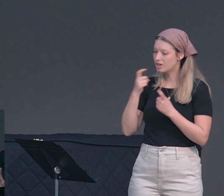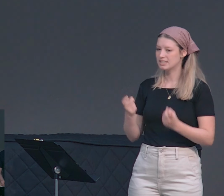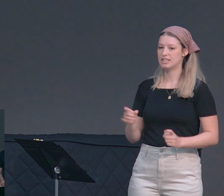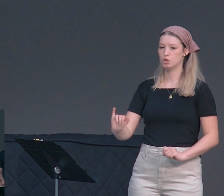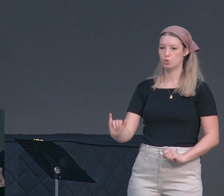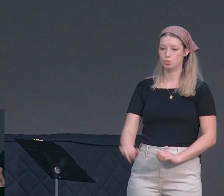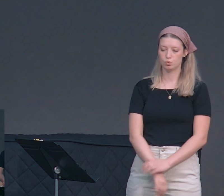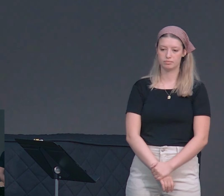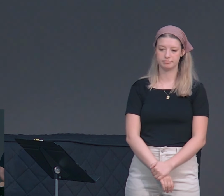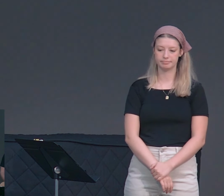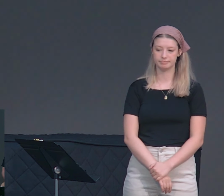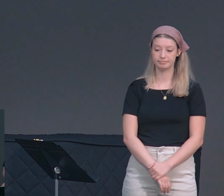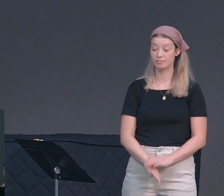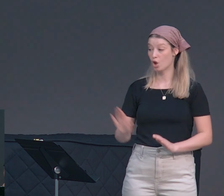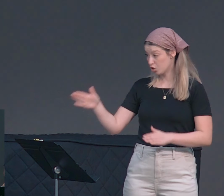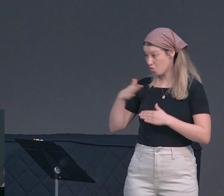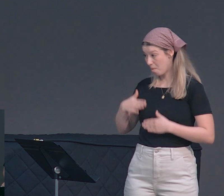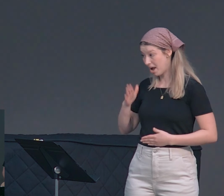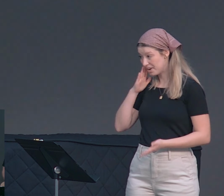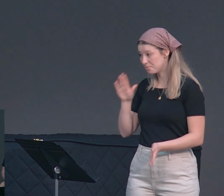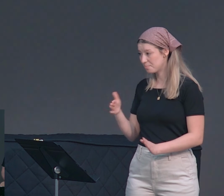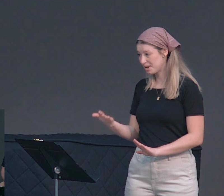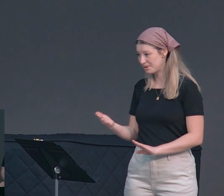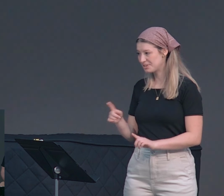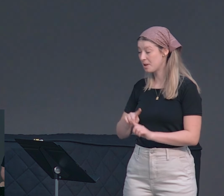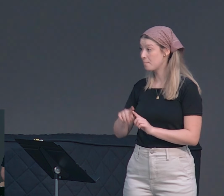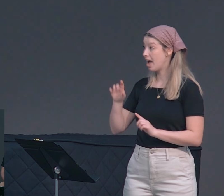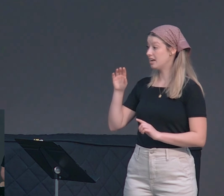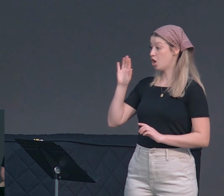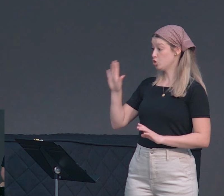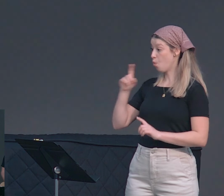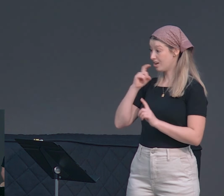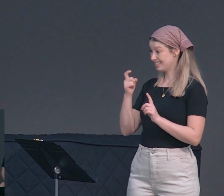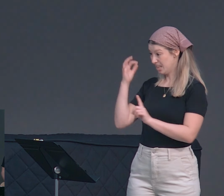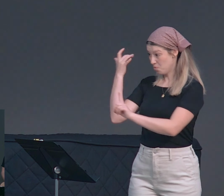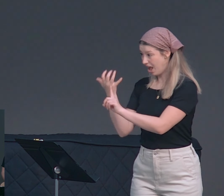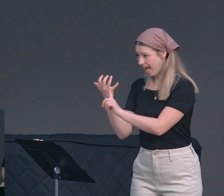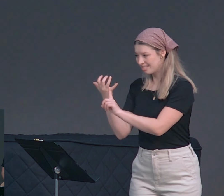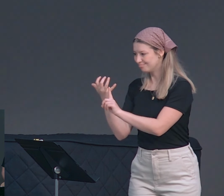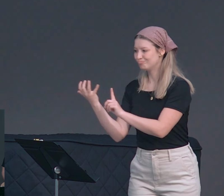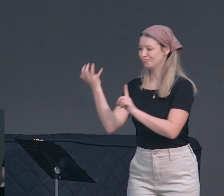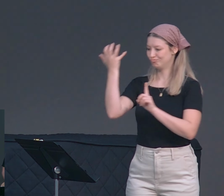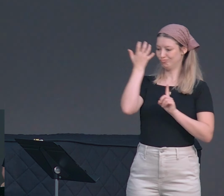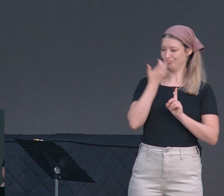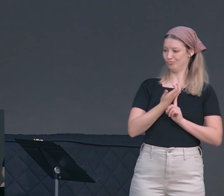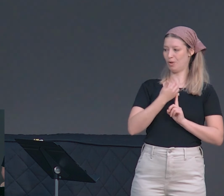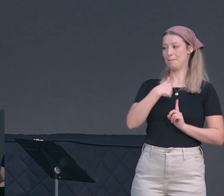body will perish, but the wrath of God for your sin will crush me and not you.